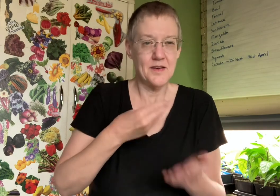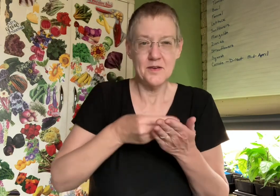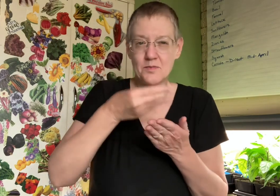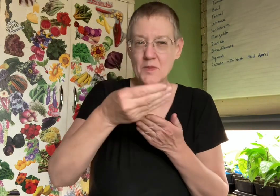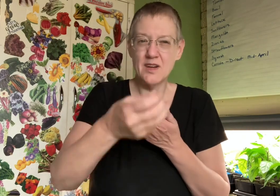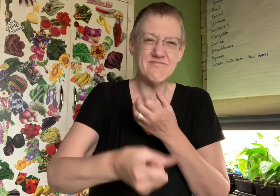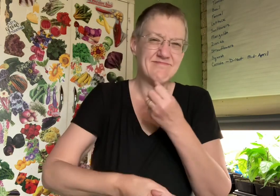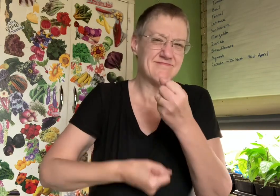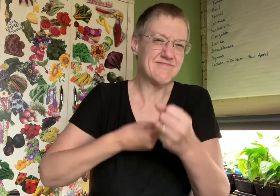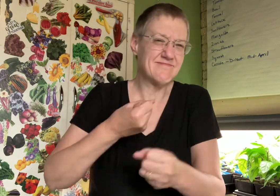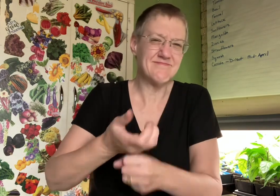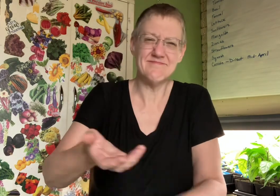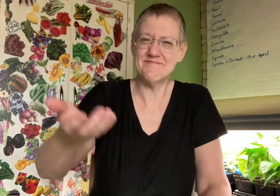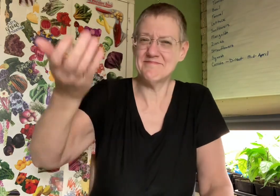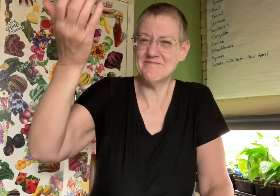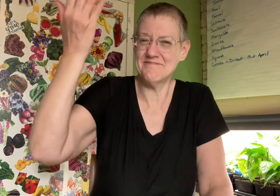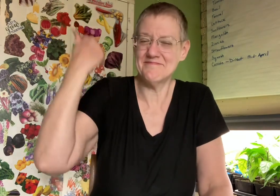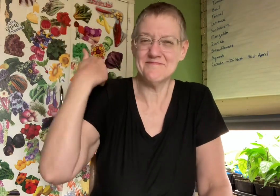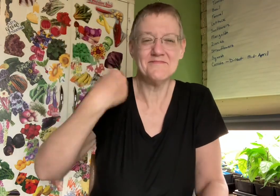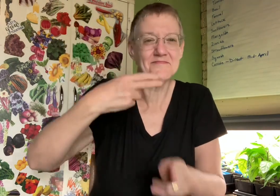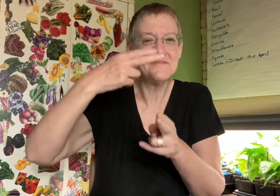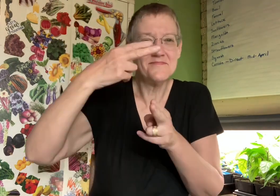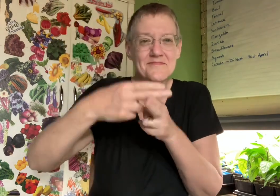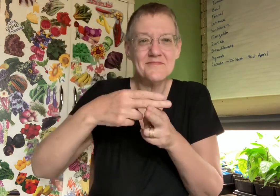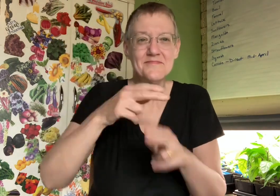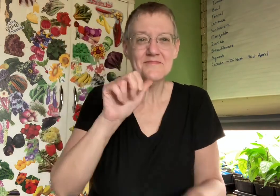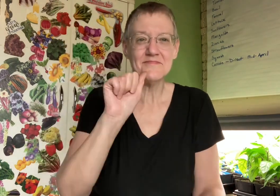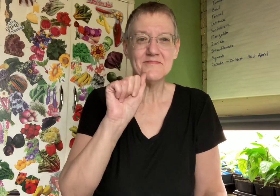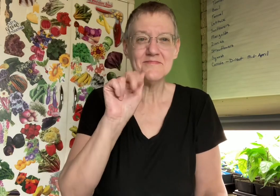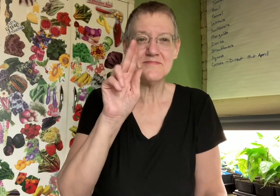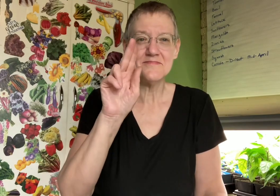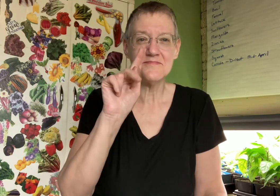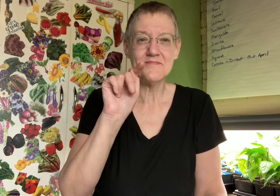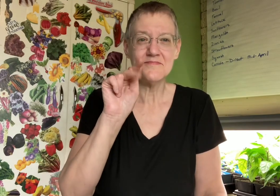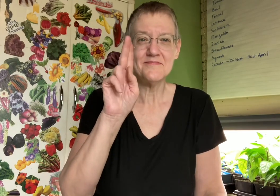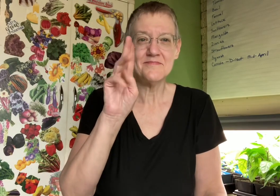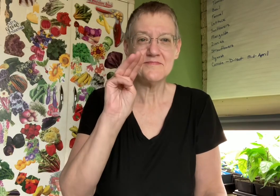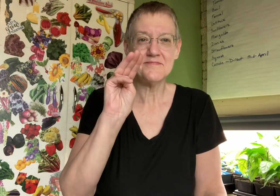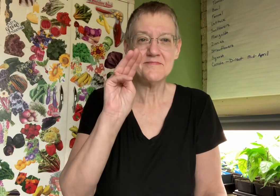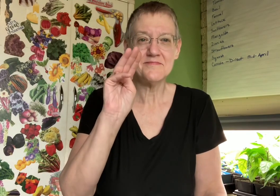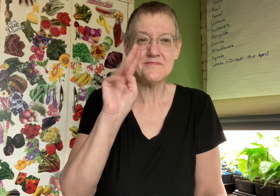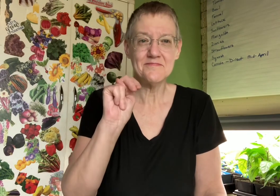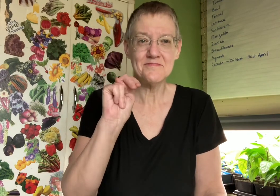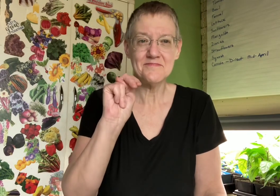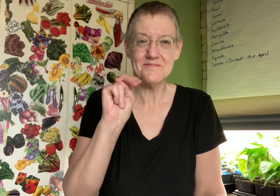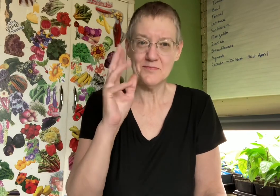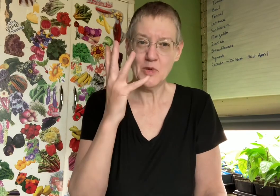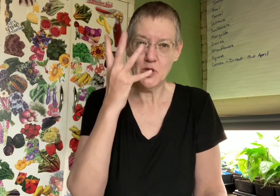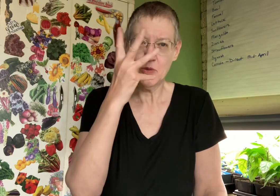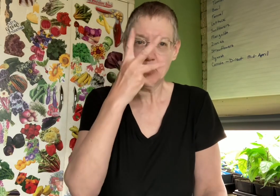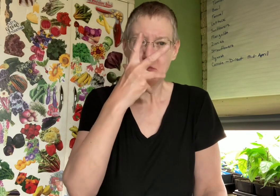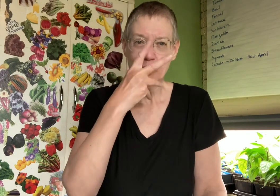Now, I bought my seed years ago, and back then it was called autumn